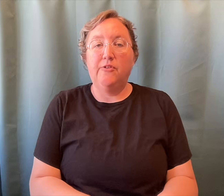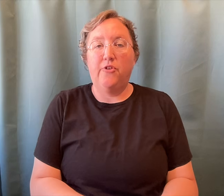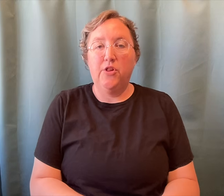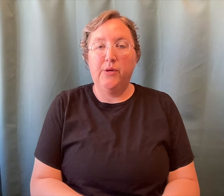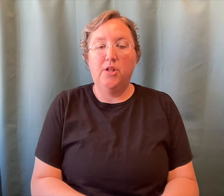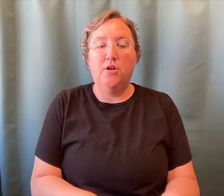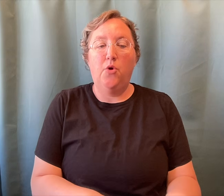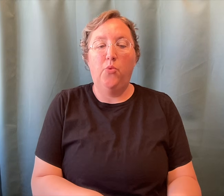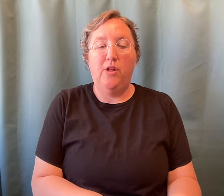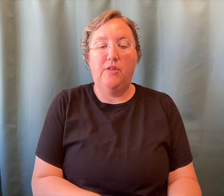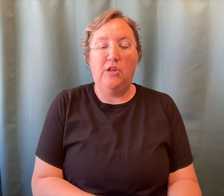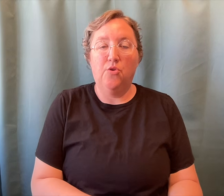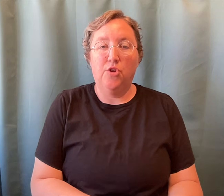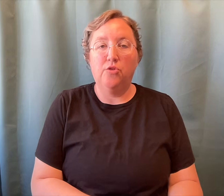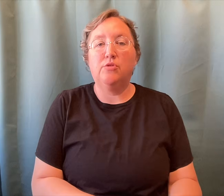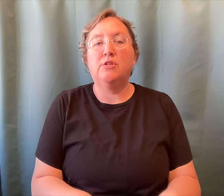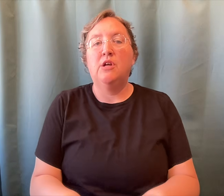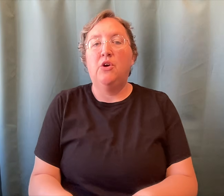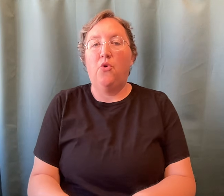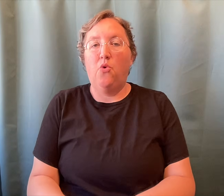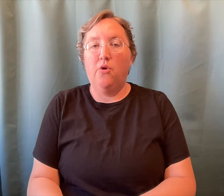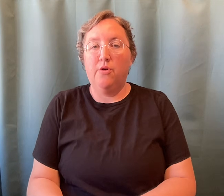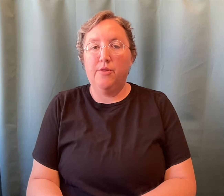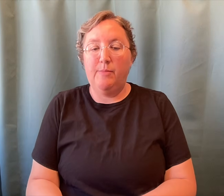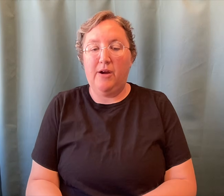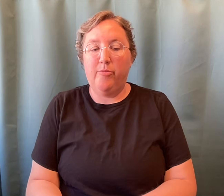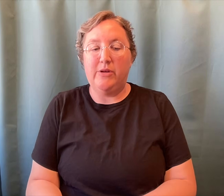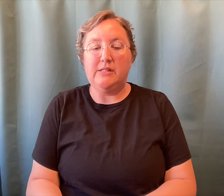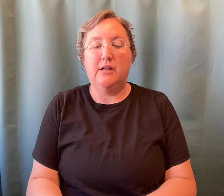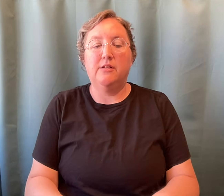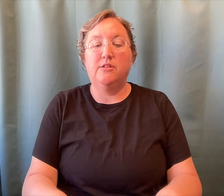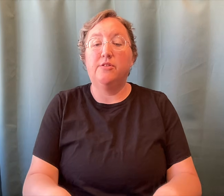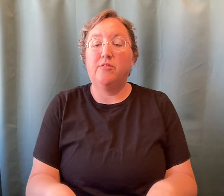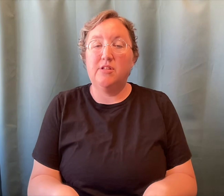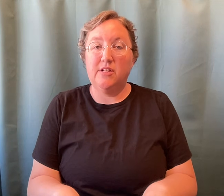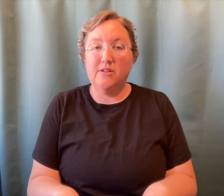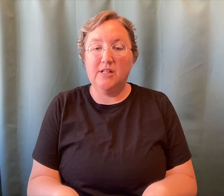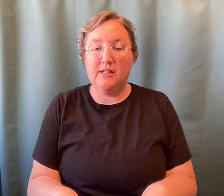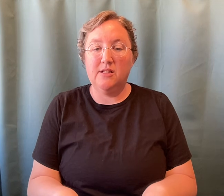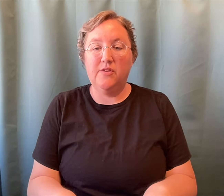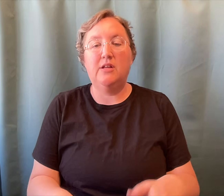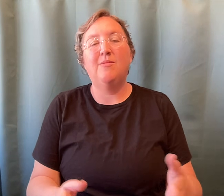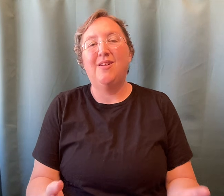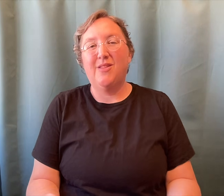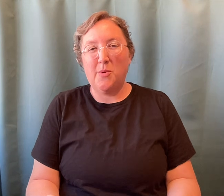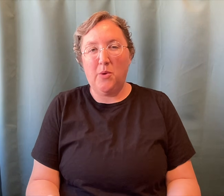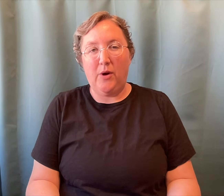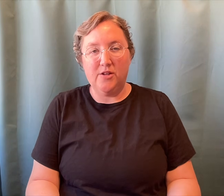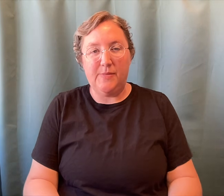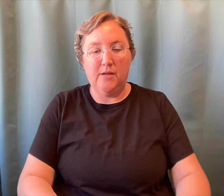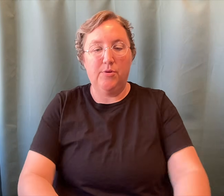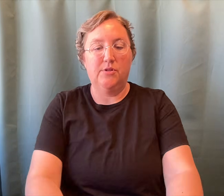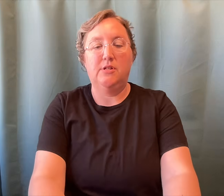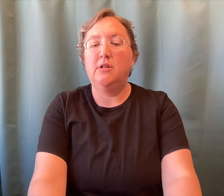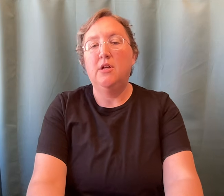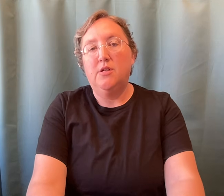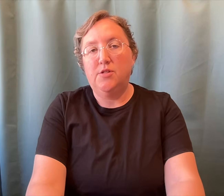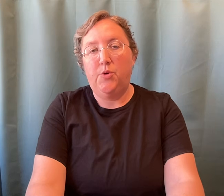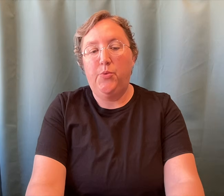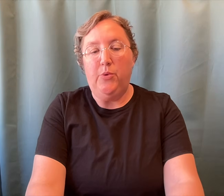you're following along with your notes or the PowerPoint slides, you'll notice that there is an activity that requires being in person. So we